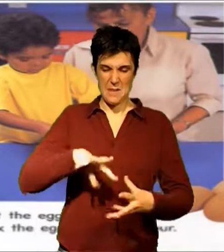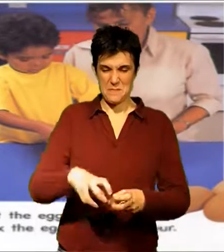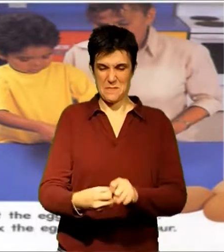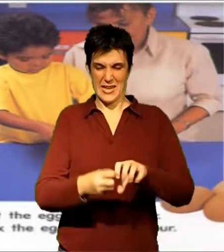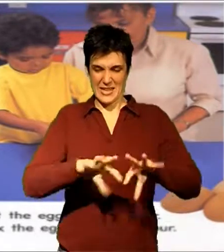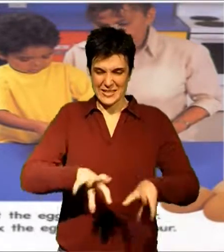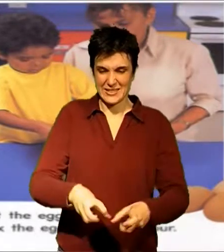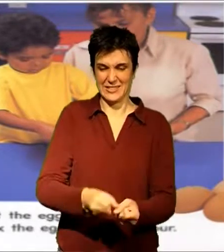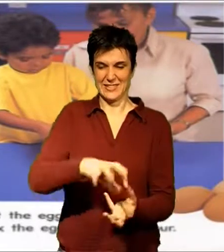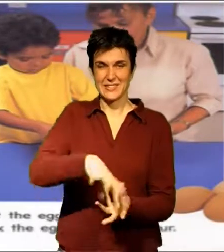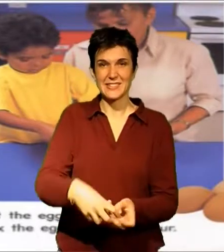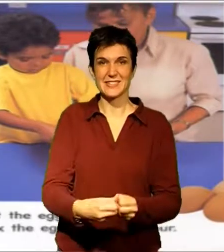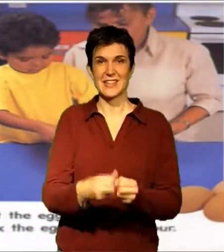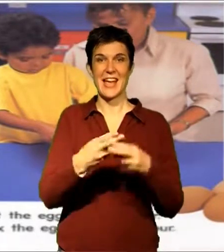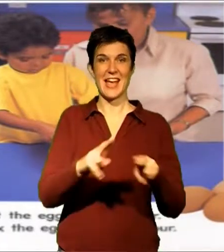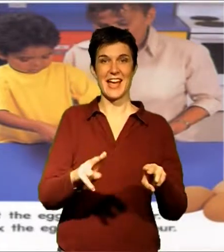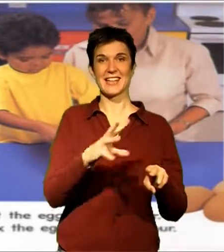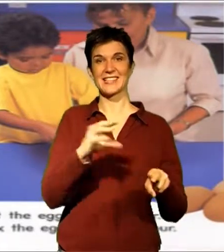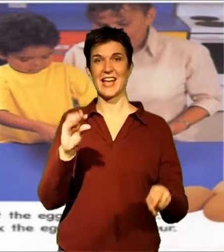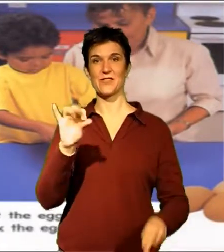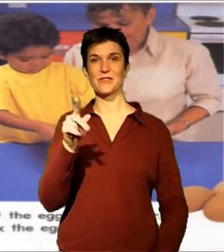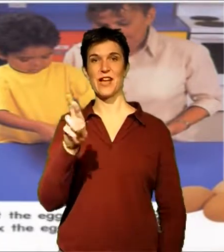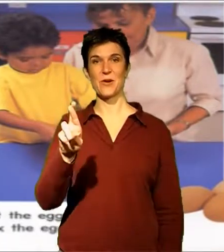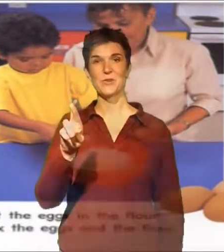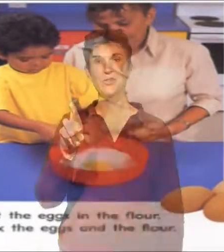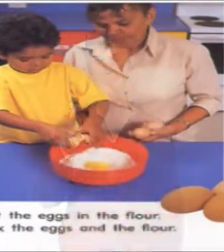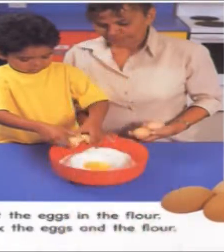I mix the eggs and the flour.